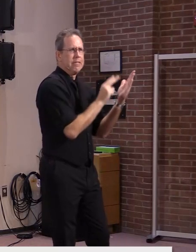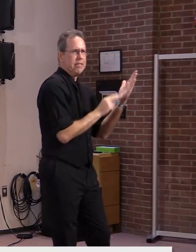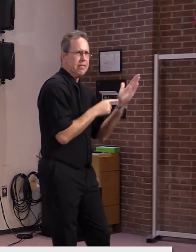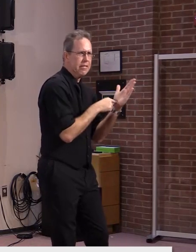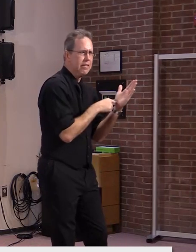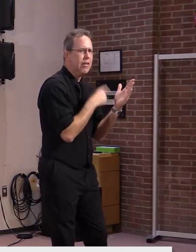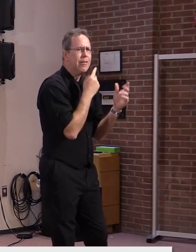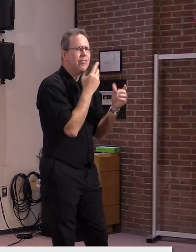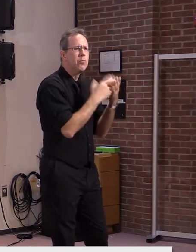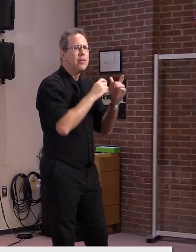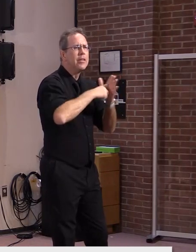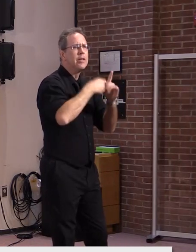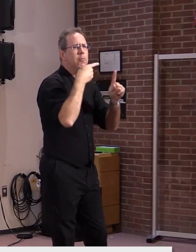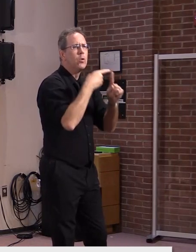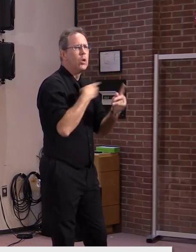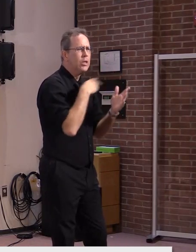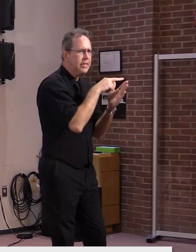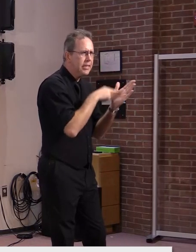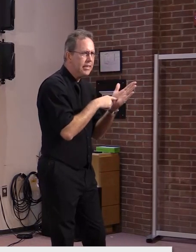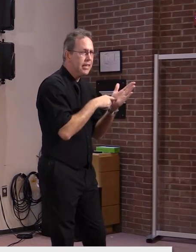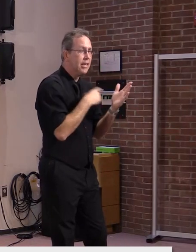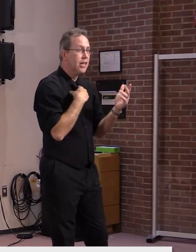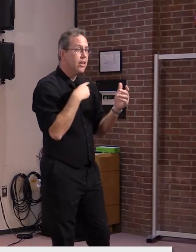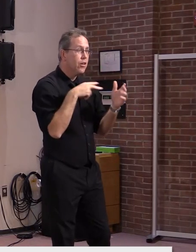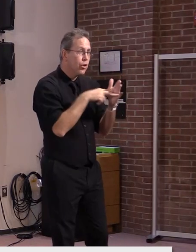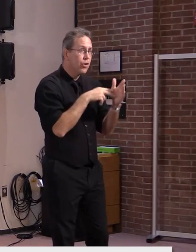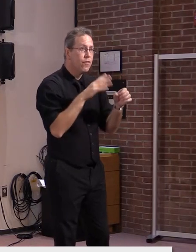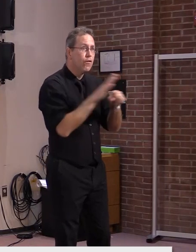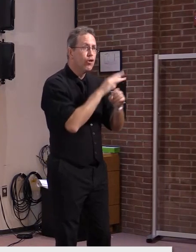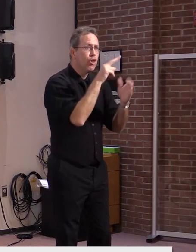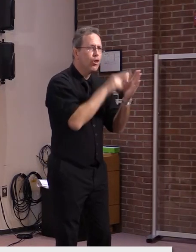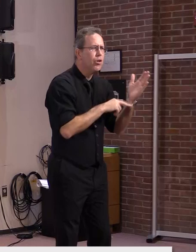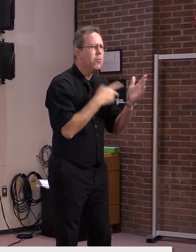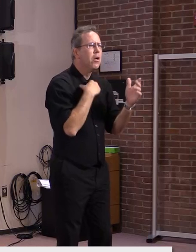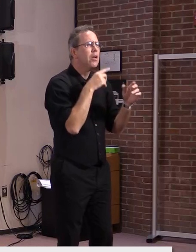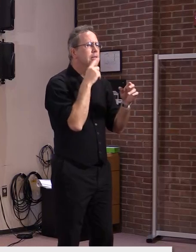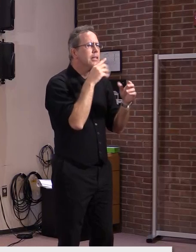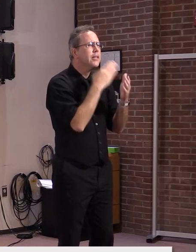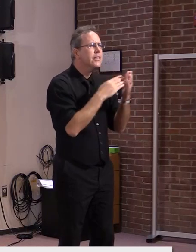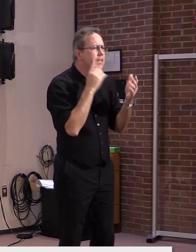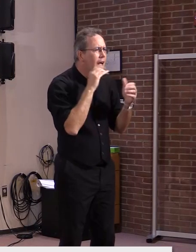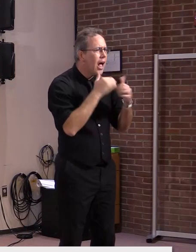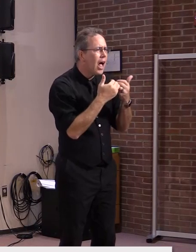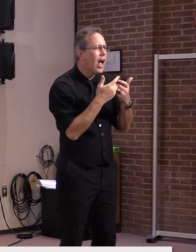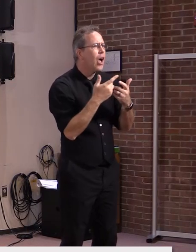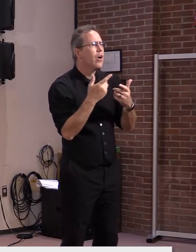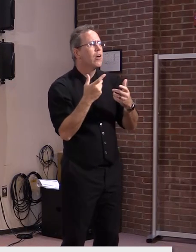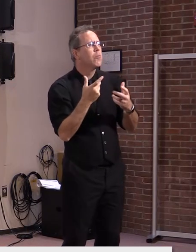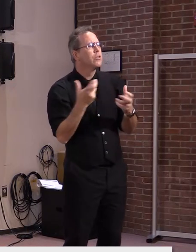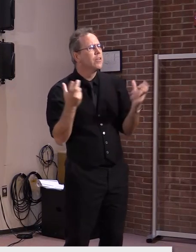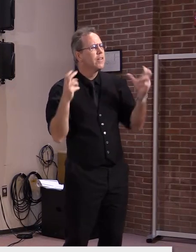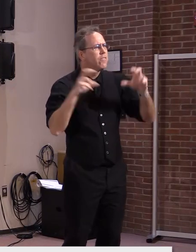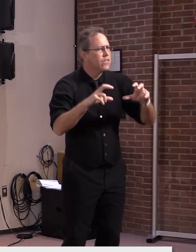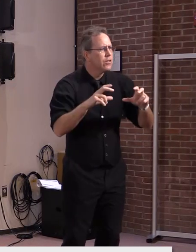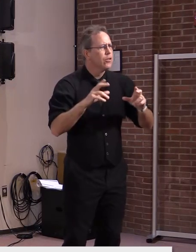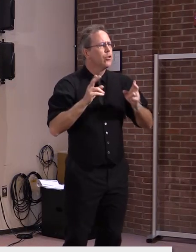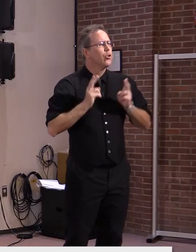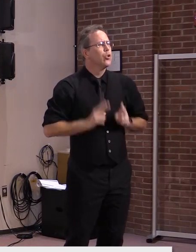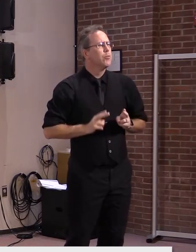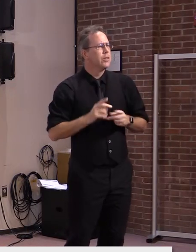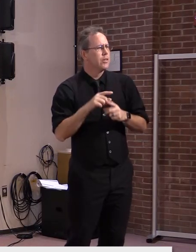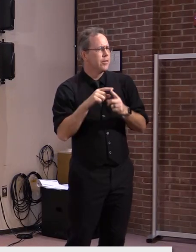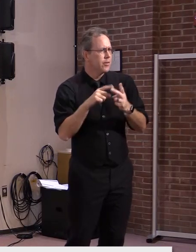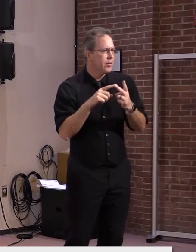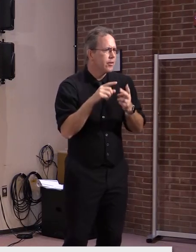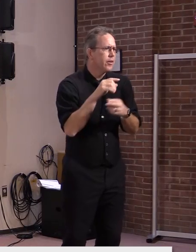looking for in that plan is investment in human infrastructure. I think it's really important, as we're talking about access,